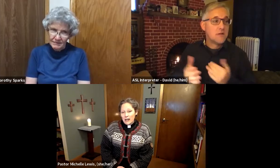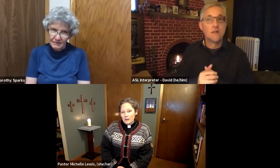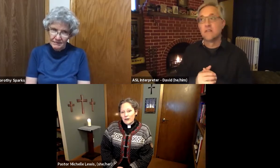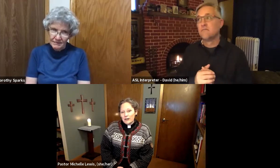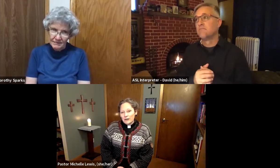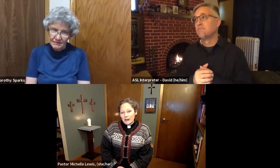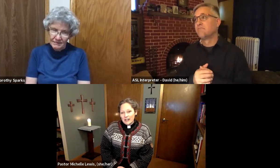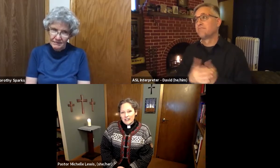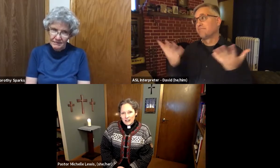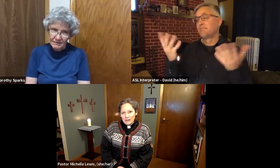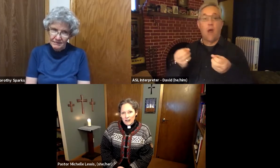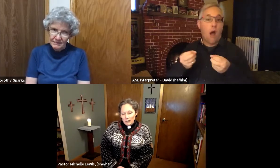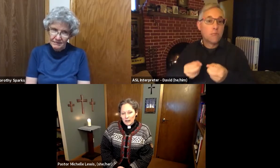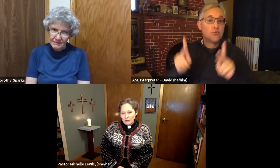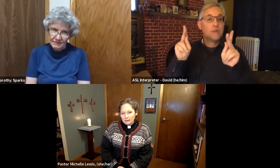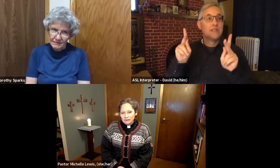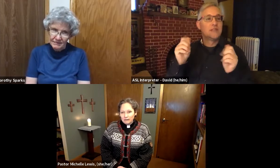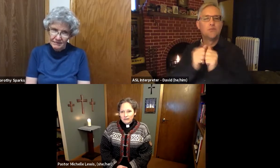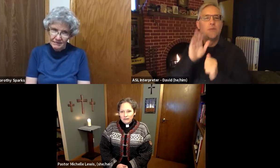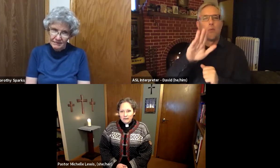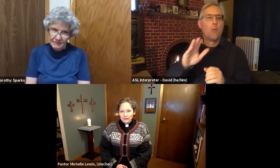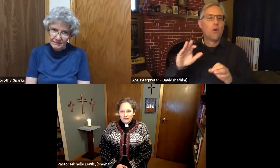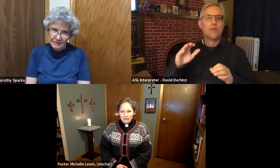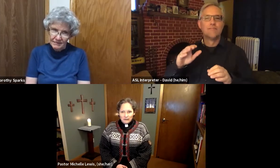spend time with your extended family.